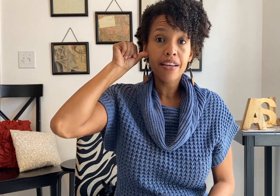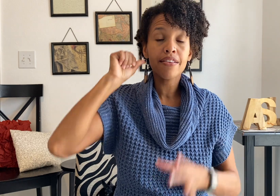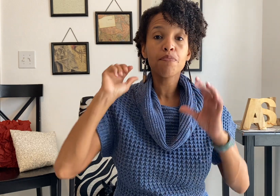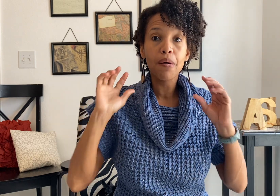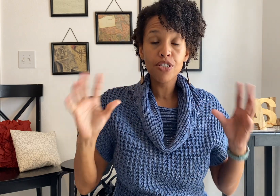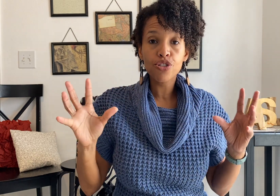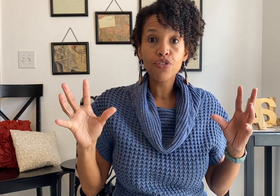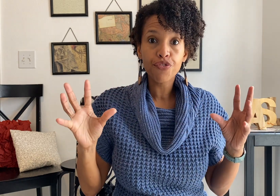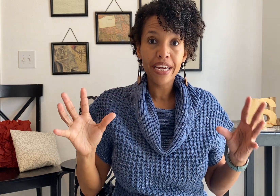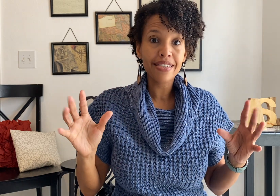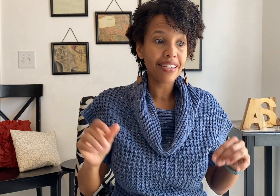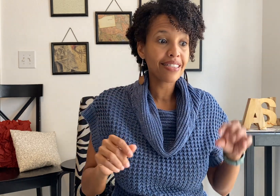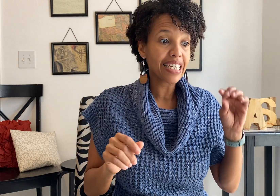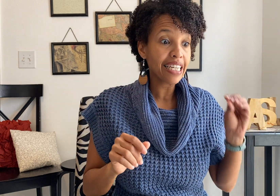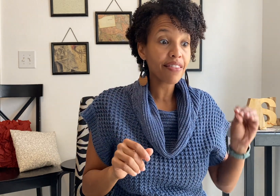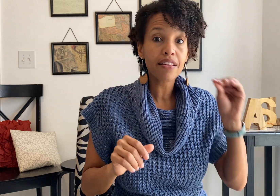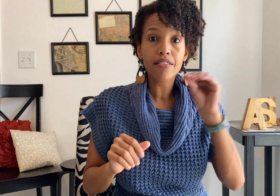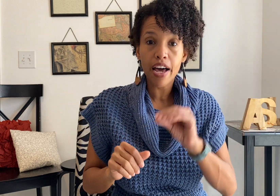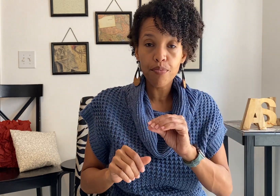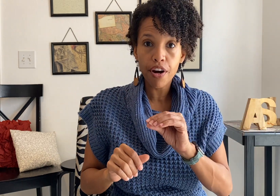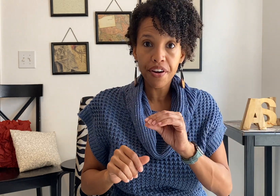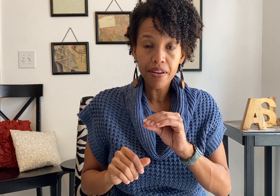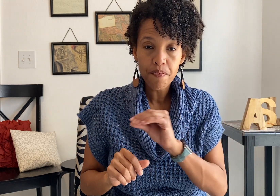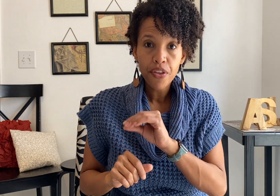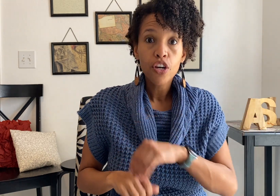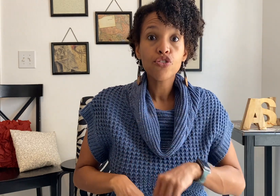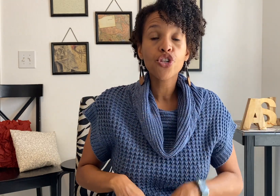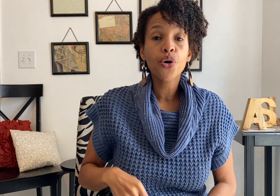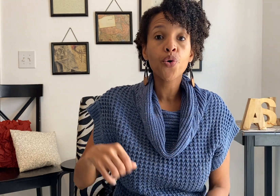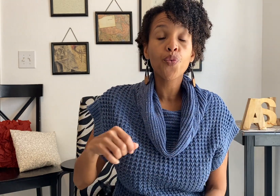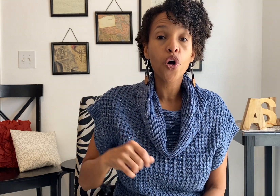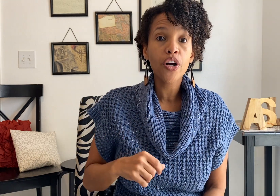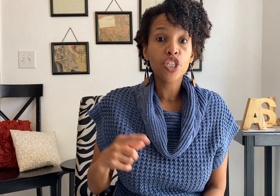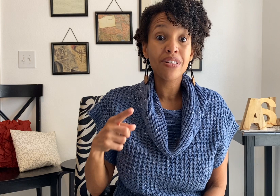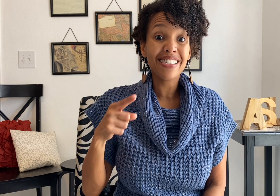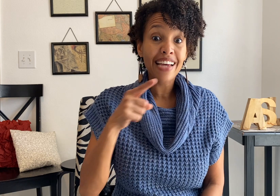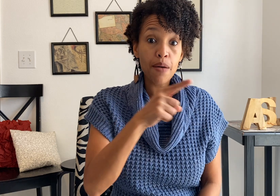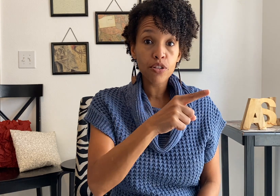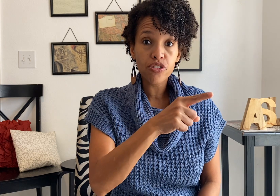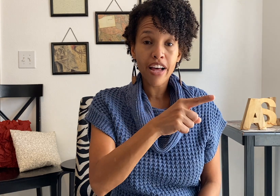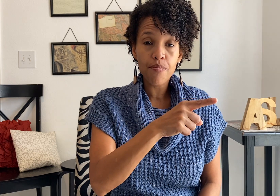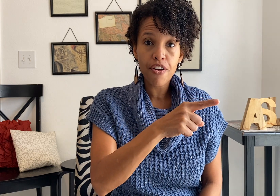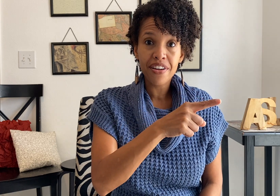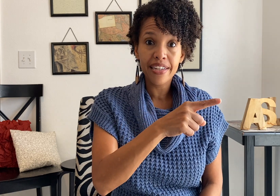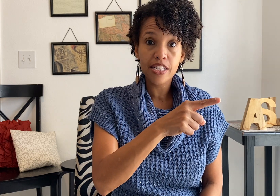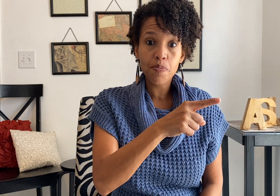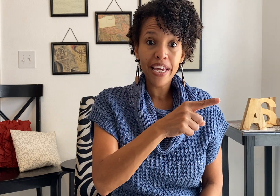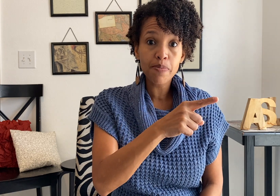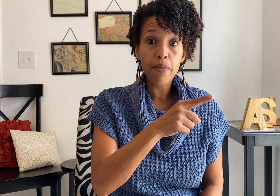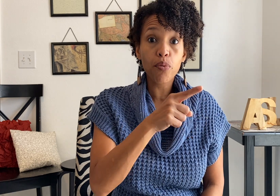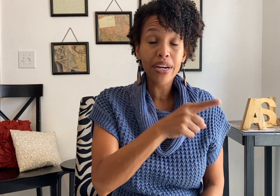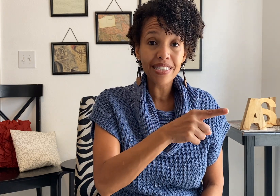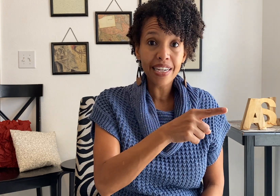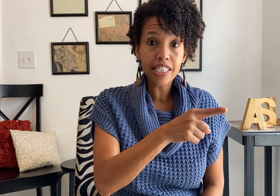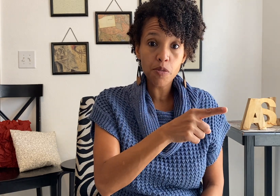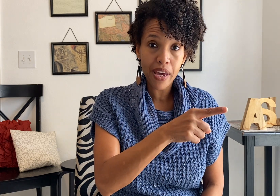the prepositional phrase is in the library. So we're going to establish library in space by pointing in